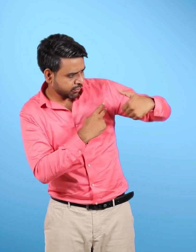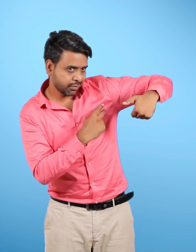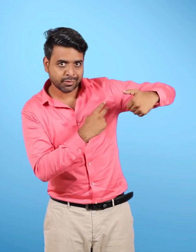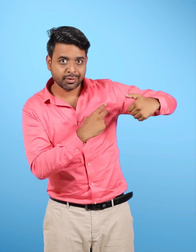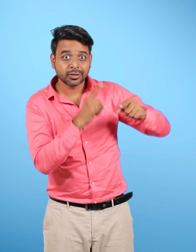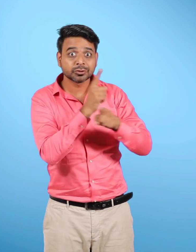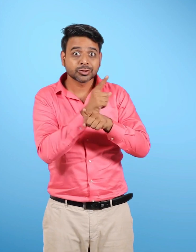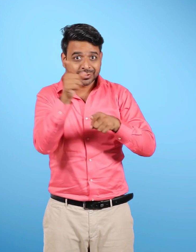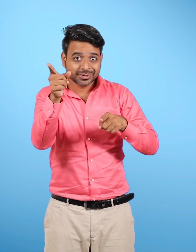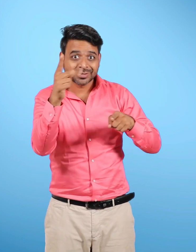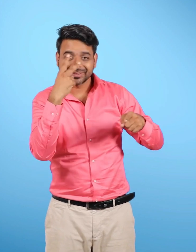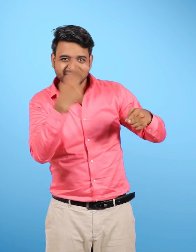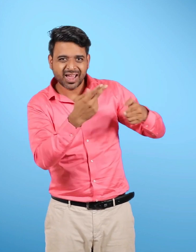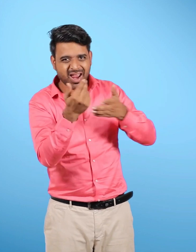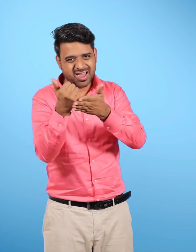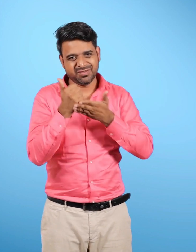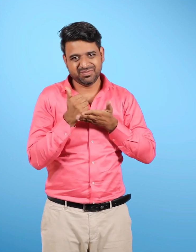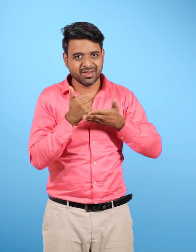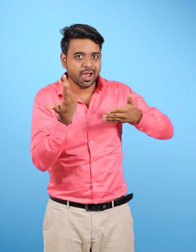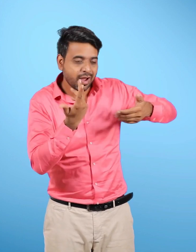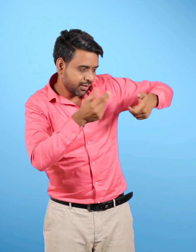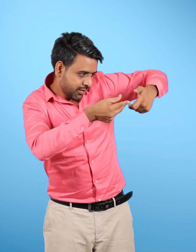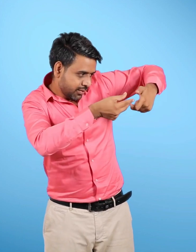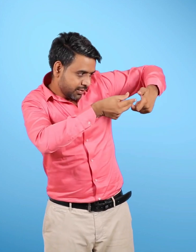You can also take out the bulb with the help of your teacher.